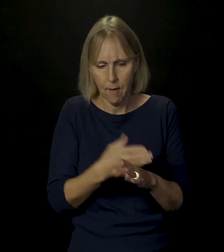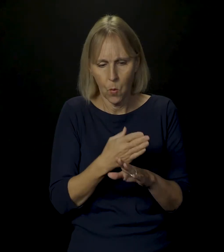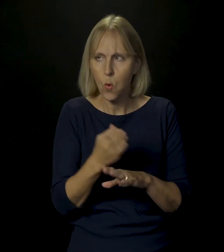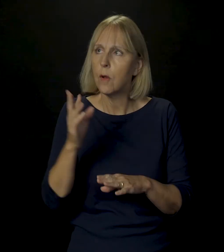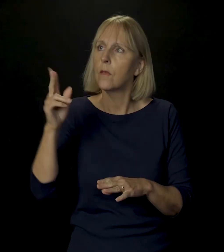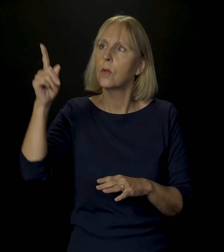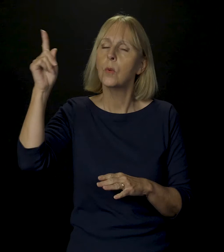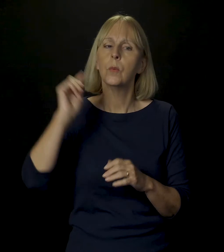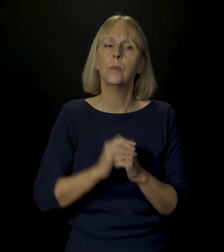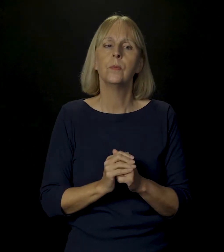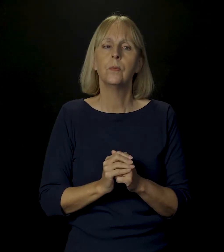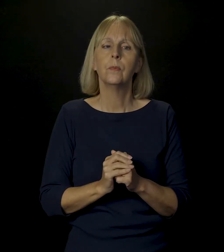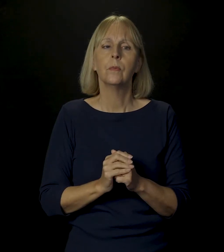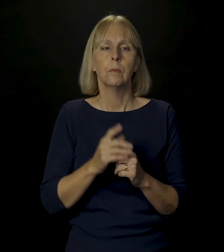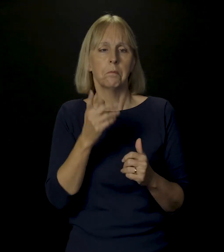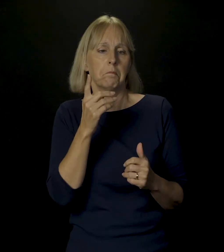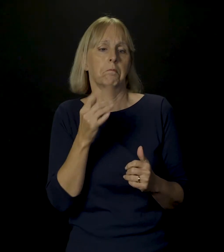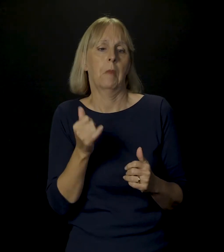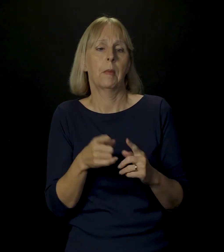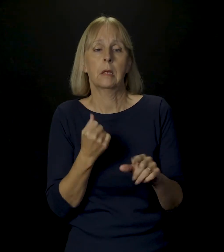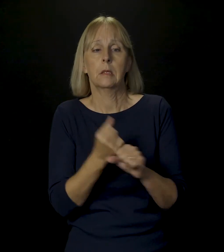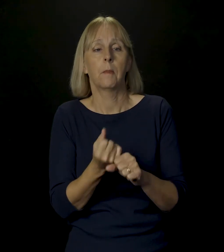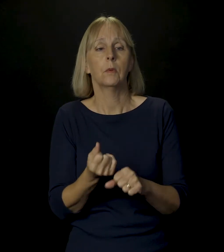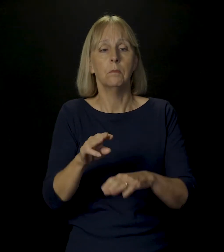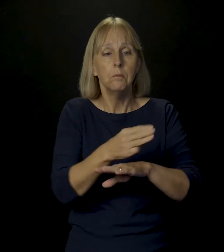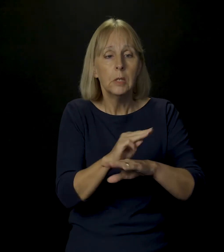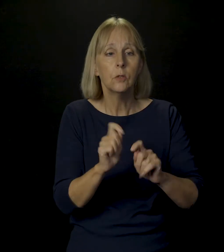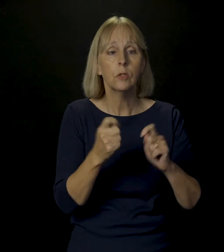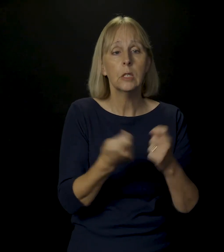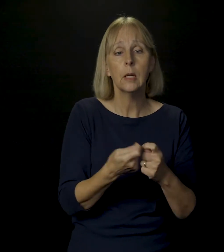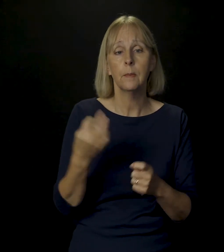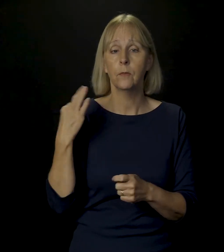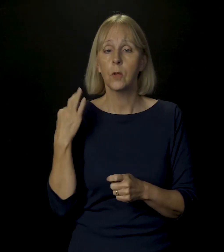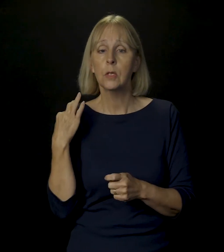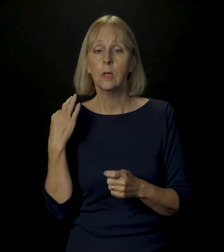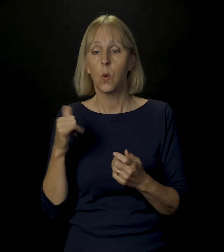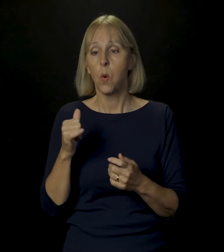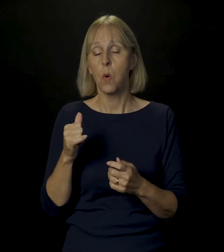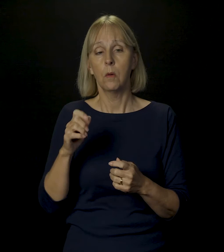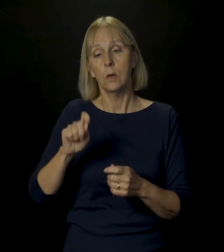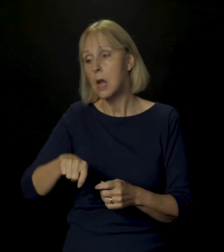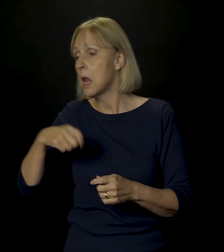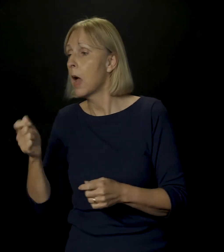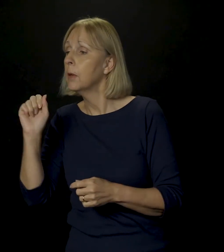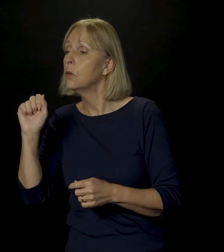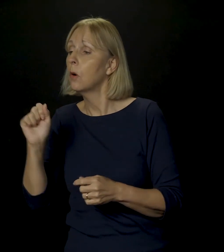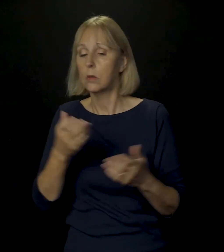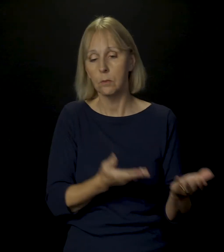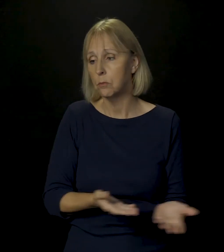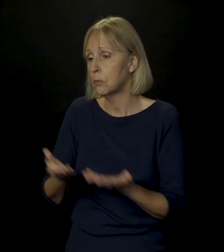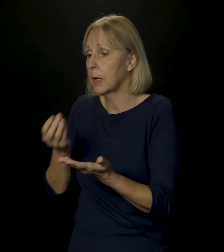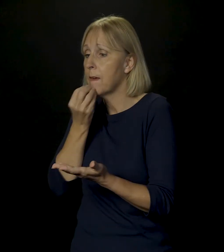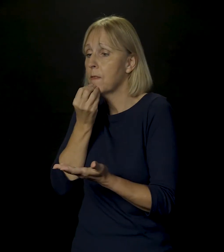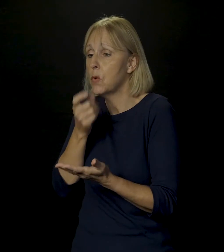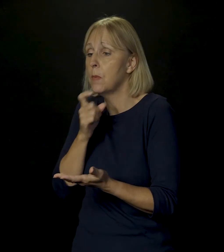It Could Be Part Of Like I Said One Of The Ministry Teams Volunteering Or Simply Knocking On Your Neighbour's Door With The Lasagna In